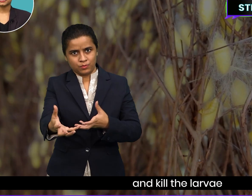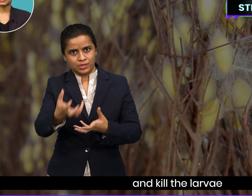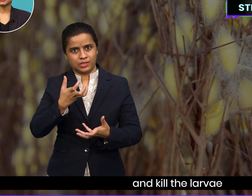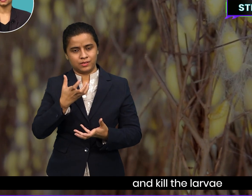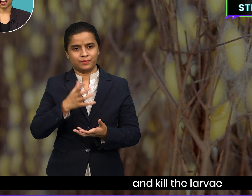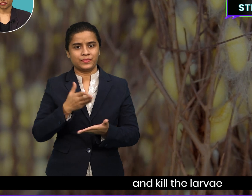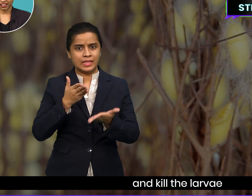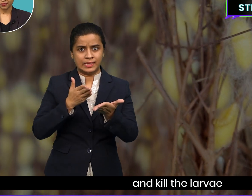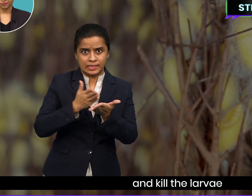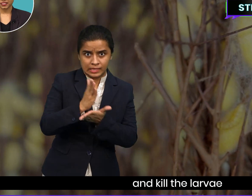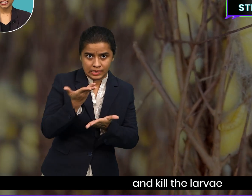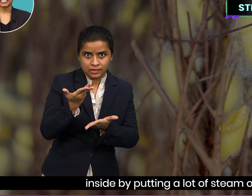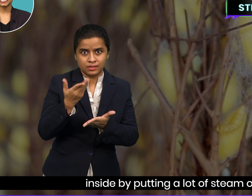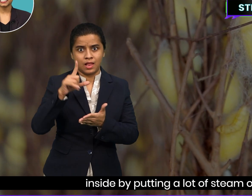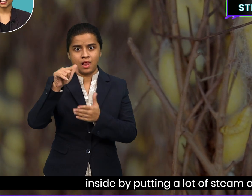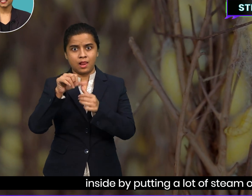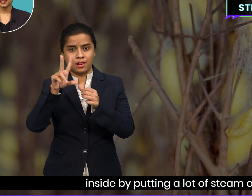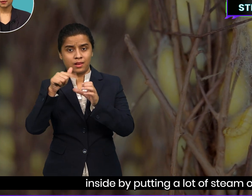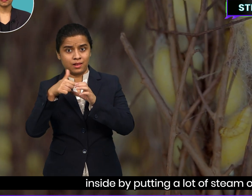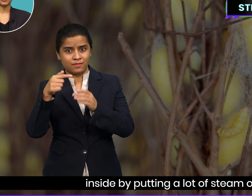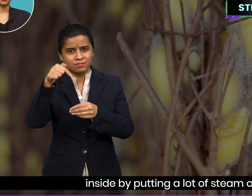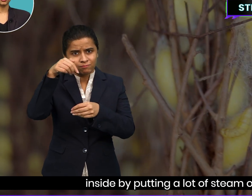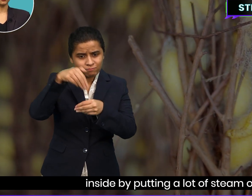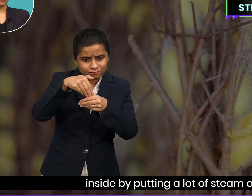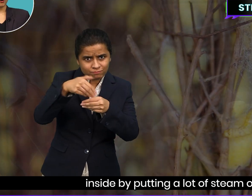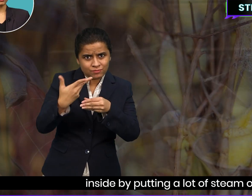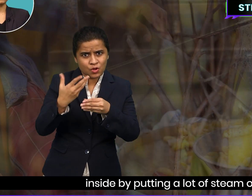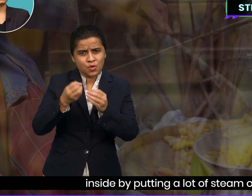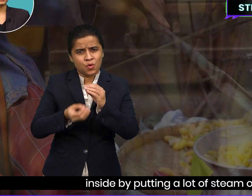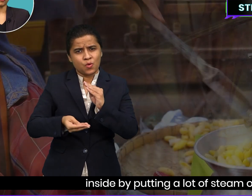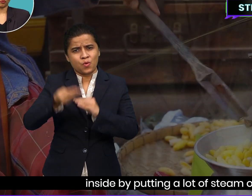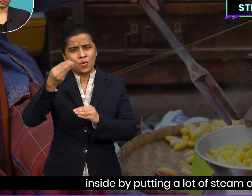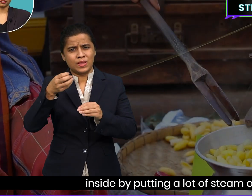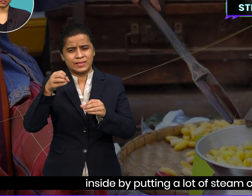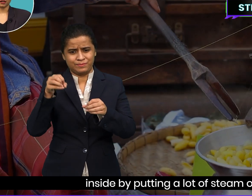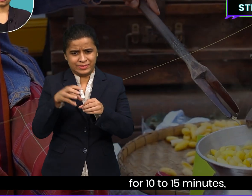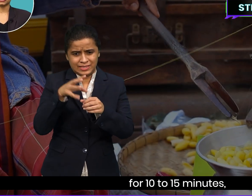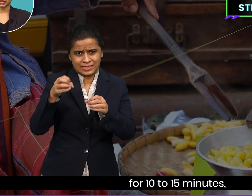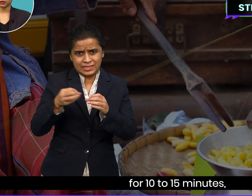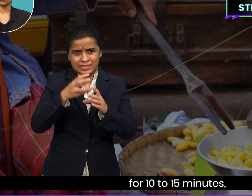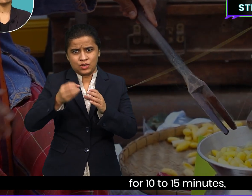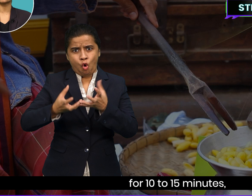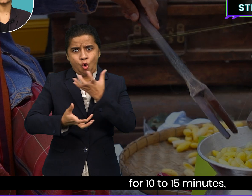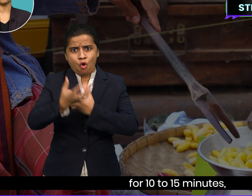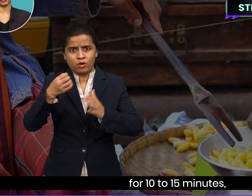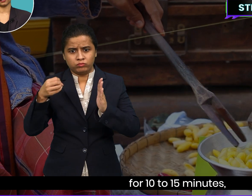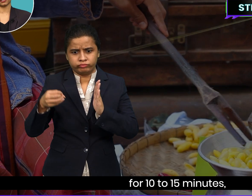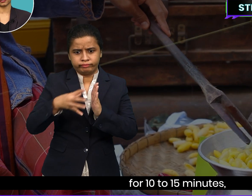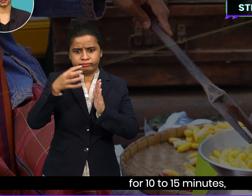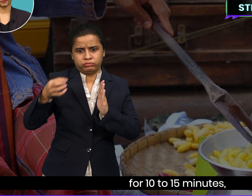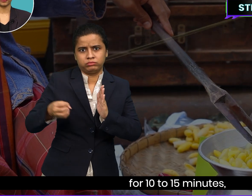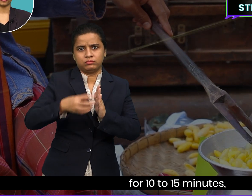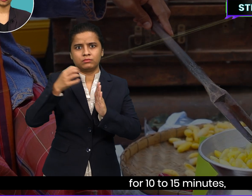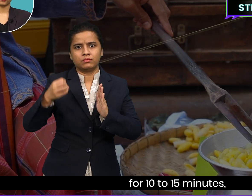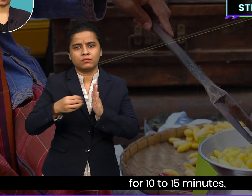and kill the larvae inside by putting a lot of steam oven for 10 to 15